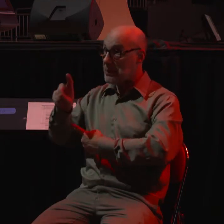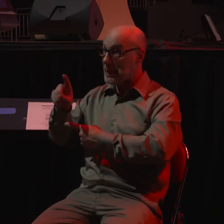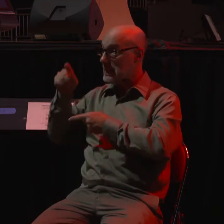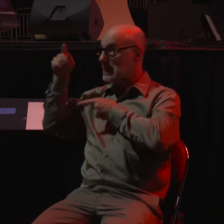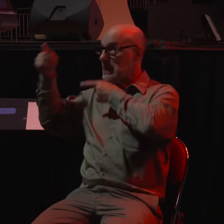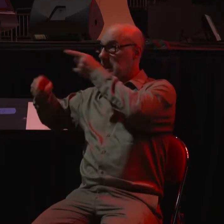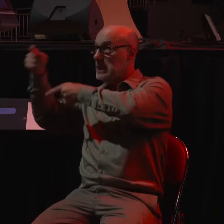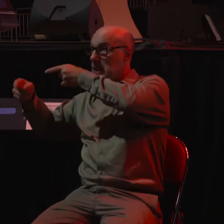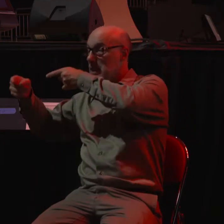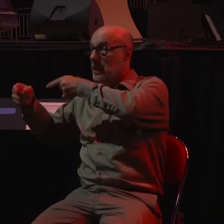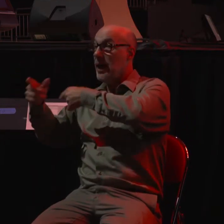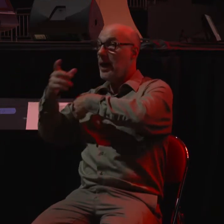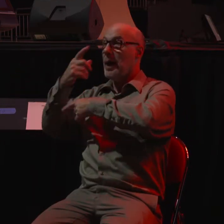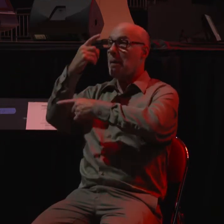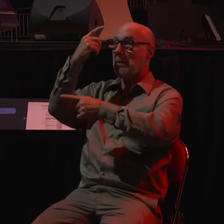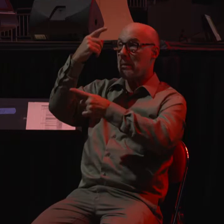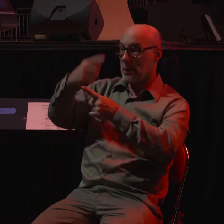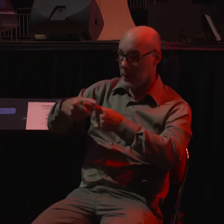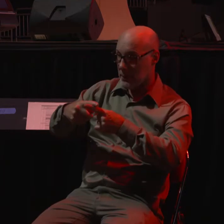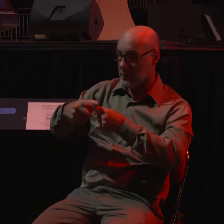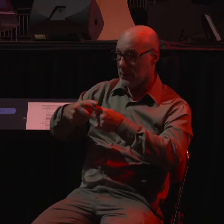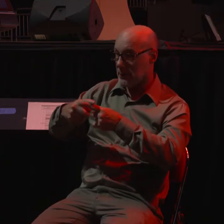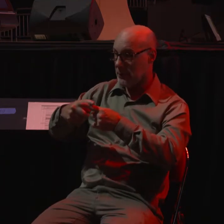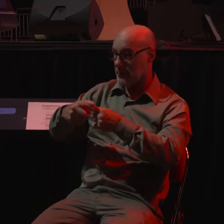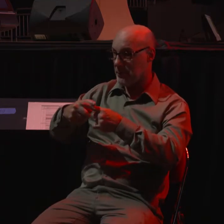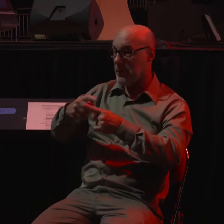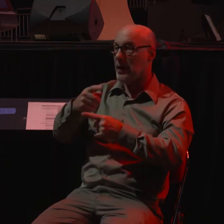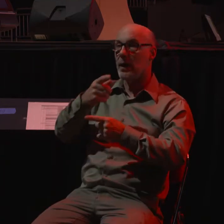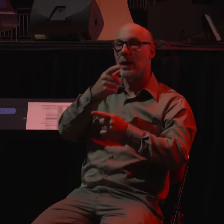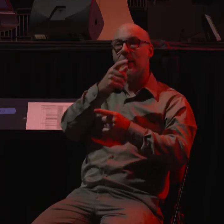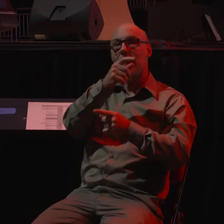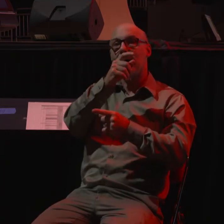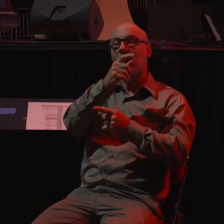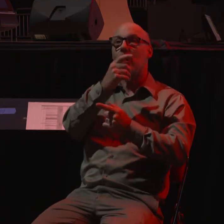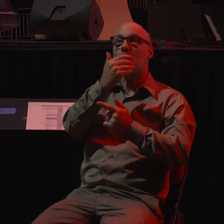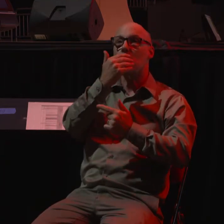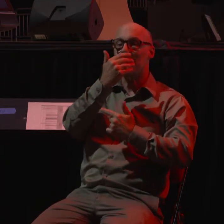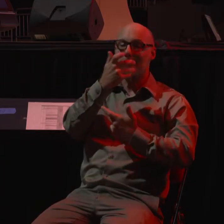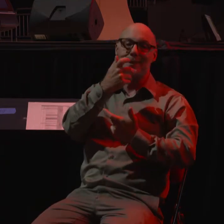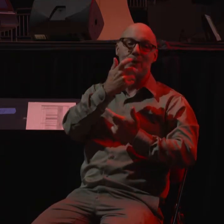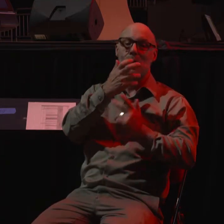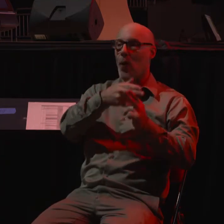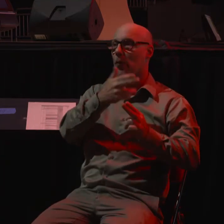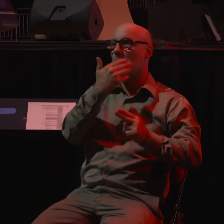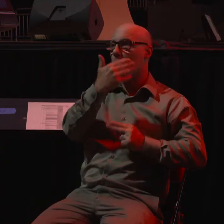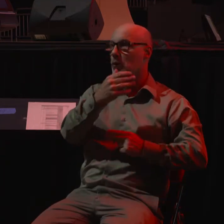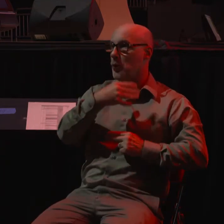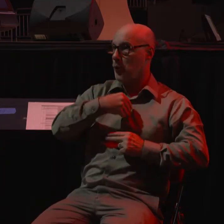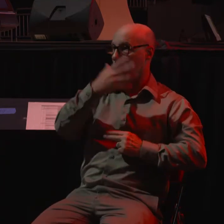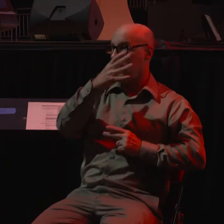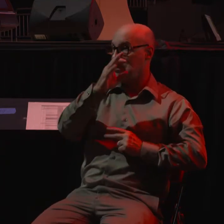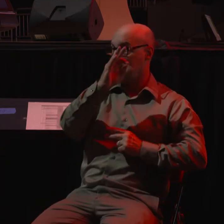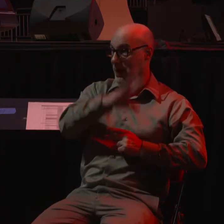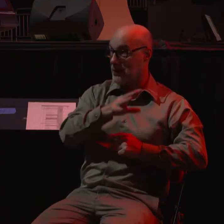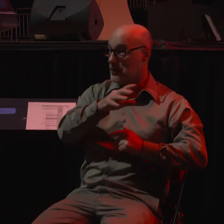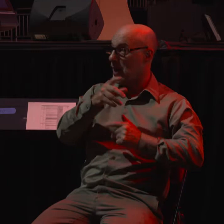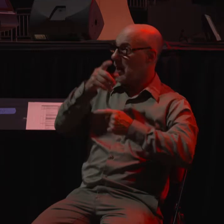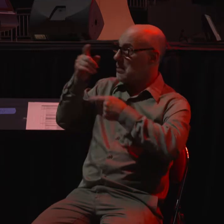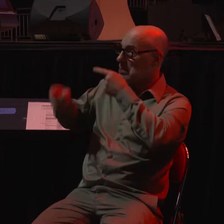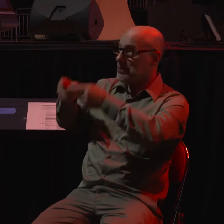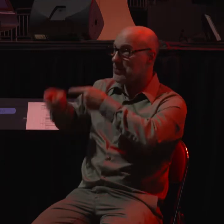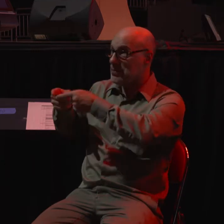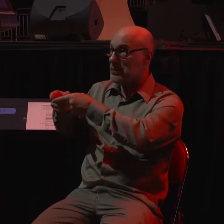receiving opposition from brothers that he said were of goodwill in the letter from the Birmingham jail,